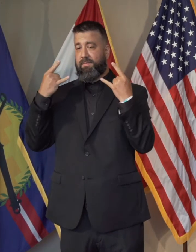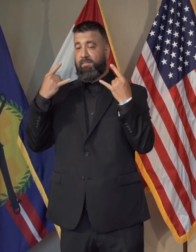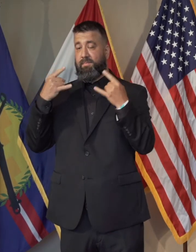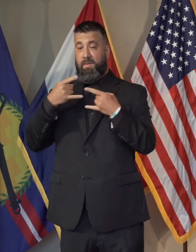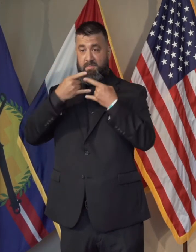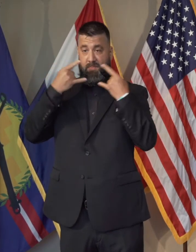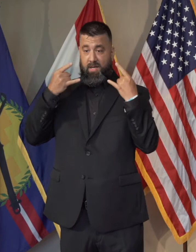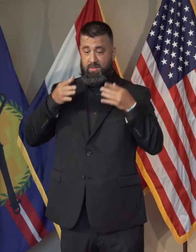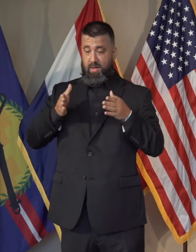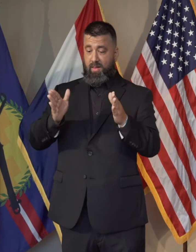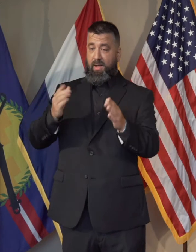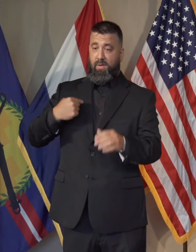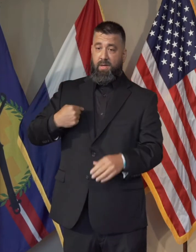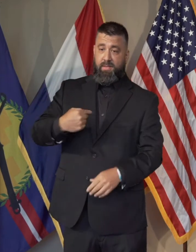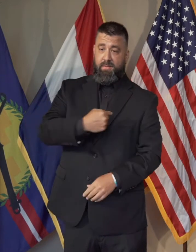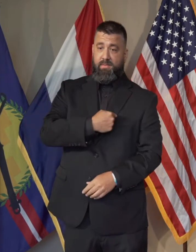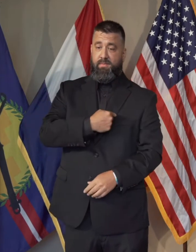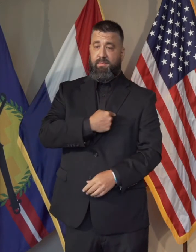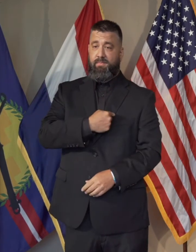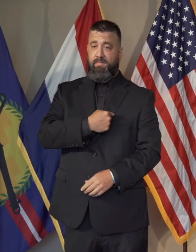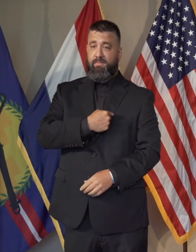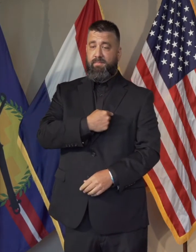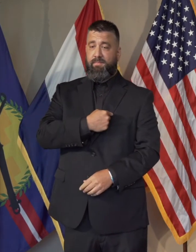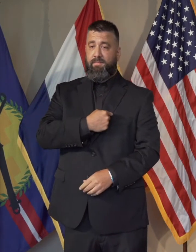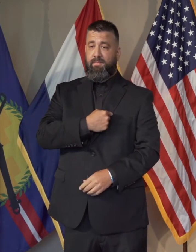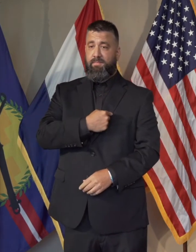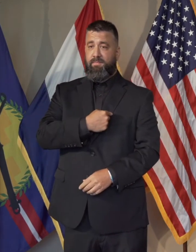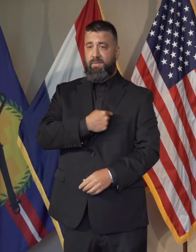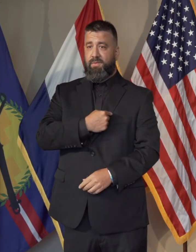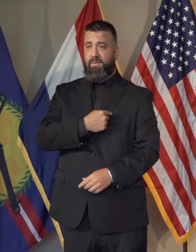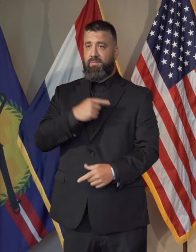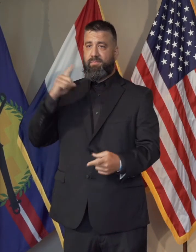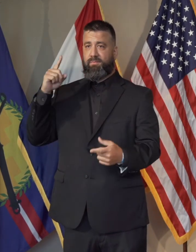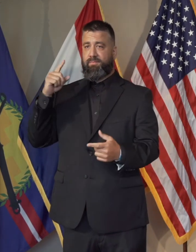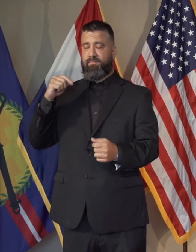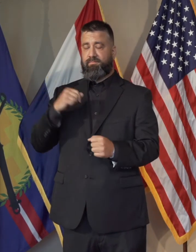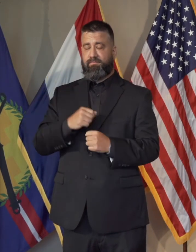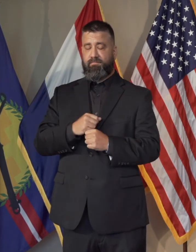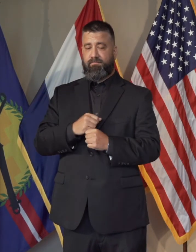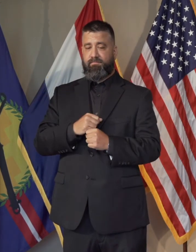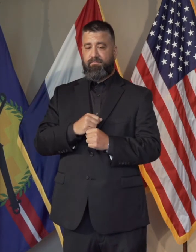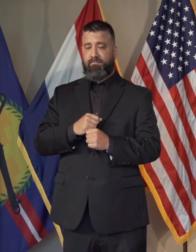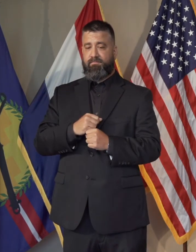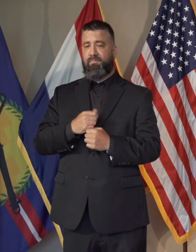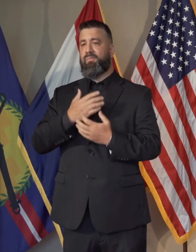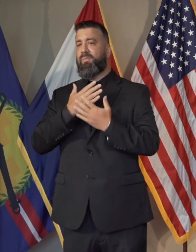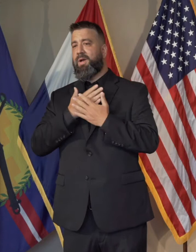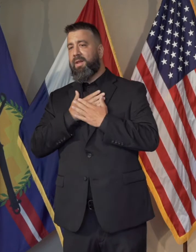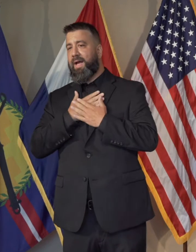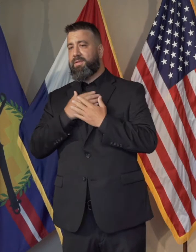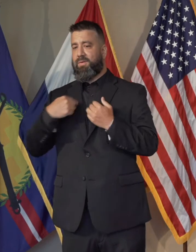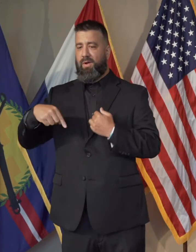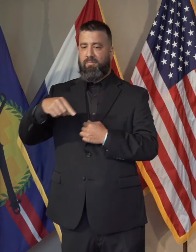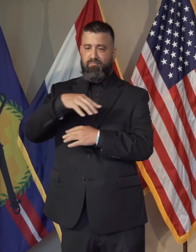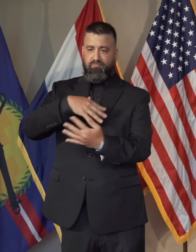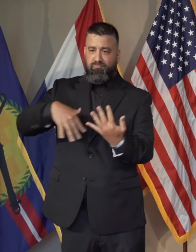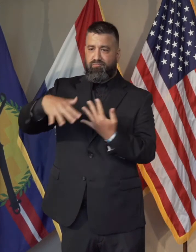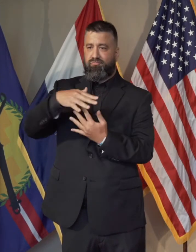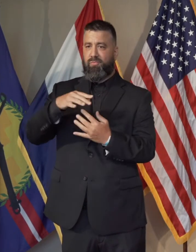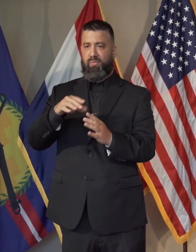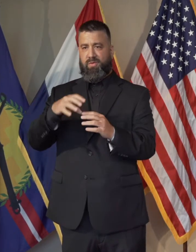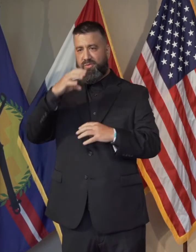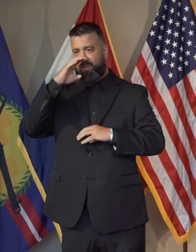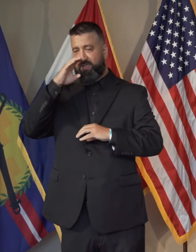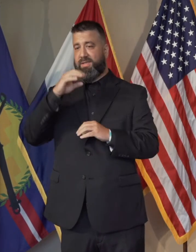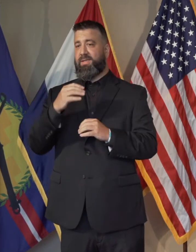to ease our other social distance, mixing restrictions, and get back to more